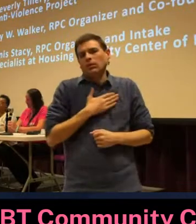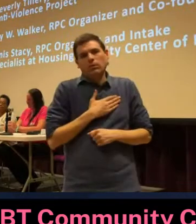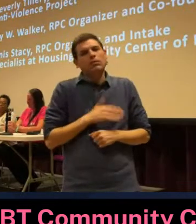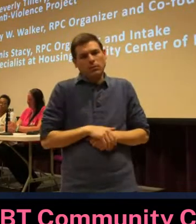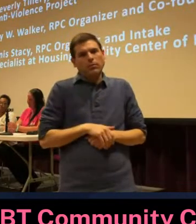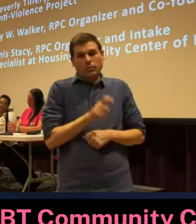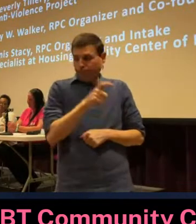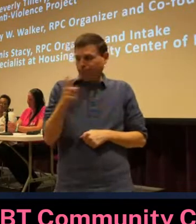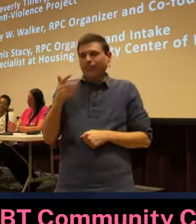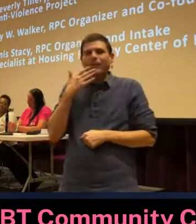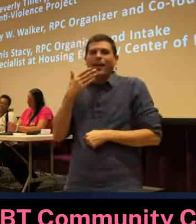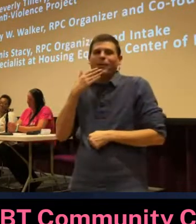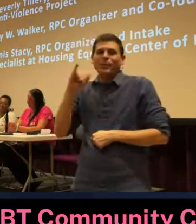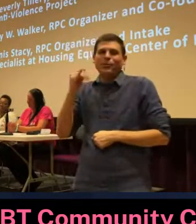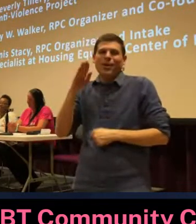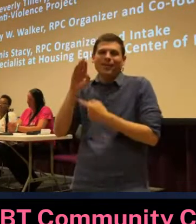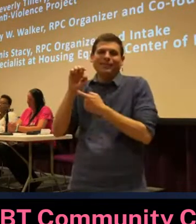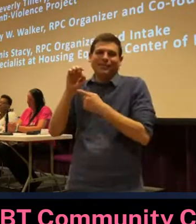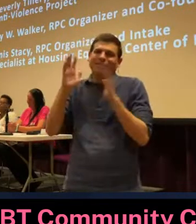Janice.